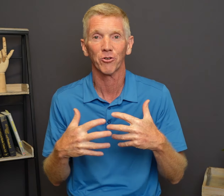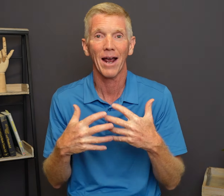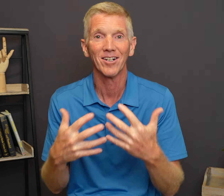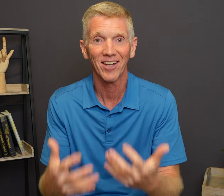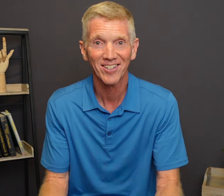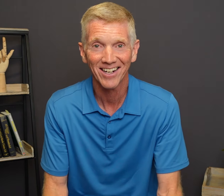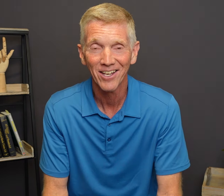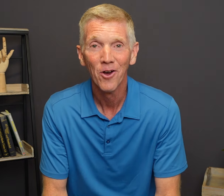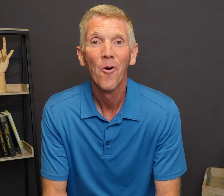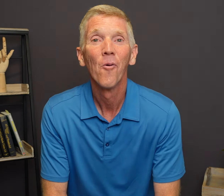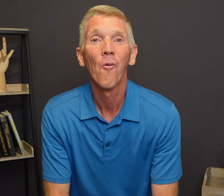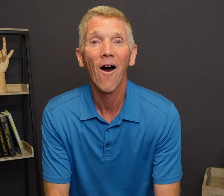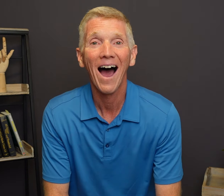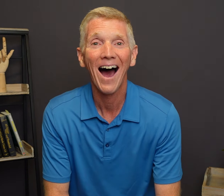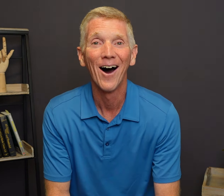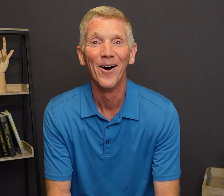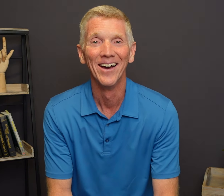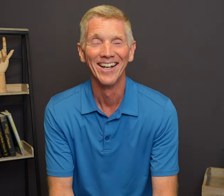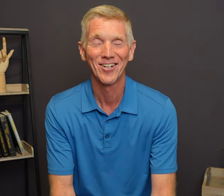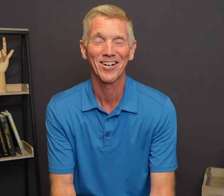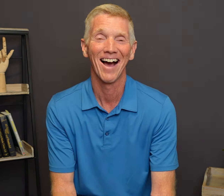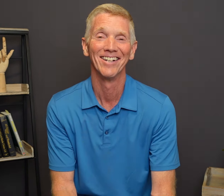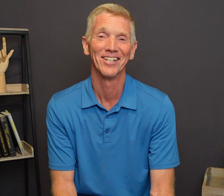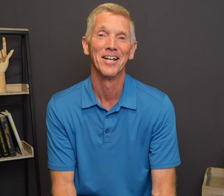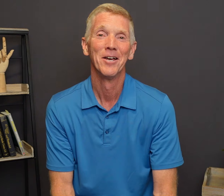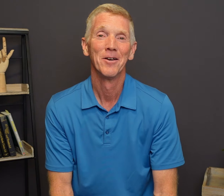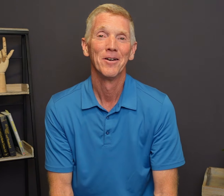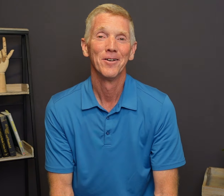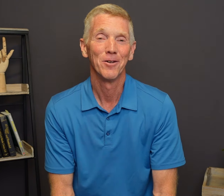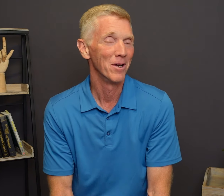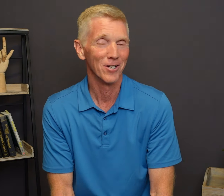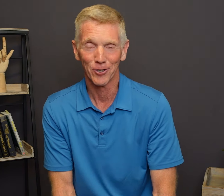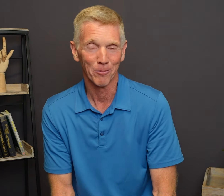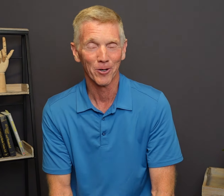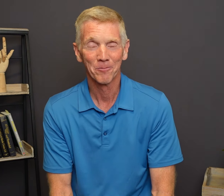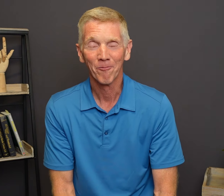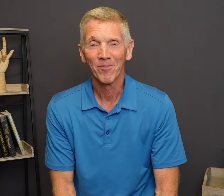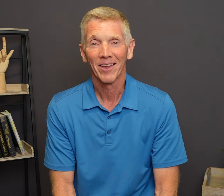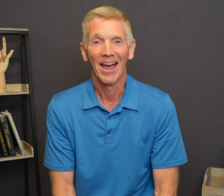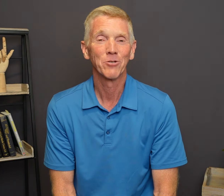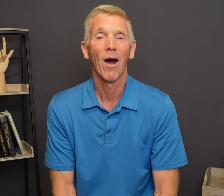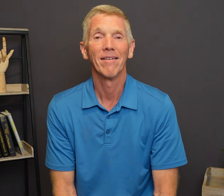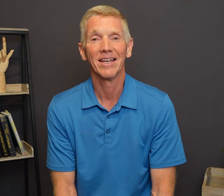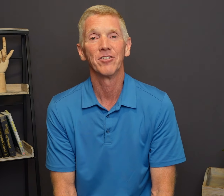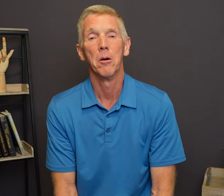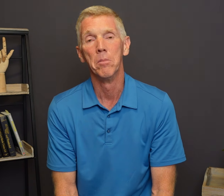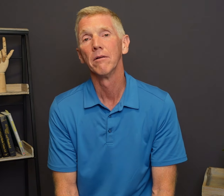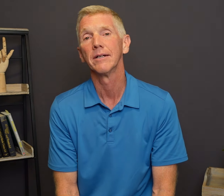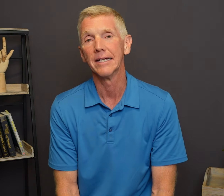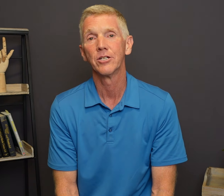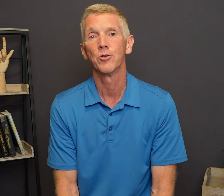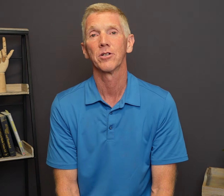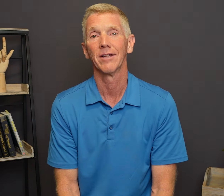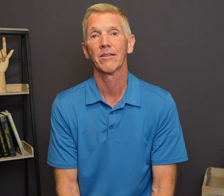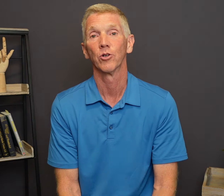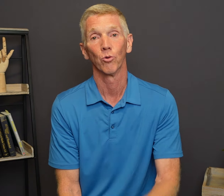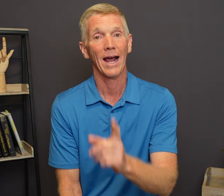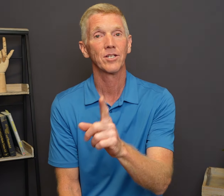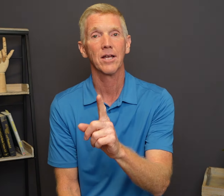right intensity. Wow, it's challenging to be an interpreter. That's why I think the ability to select the right